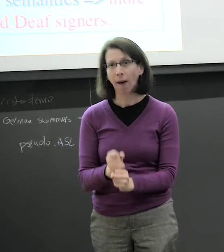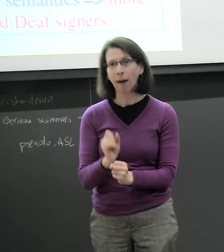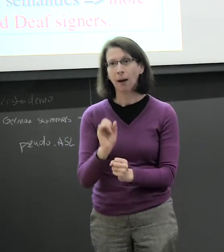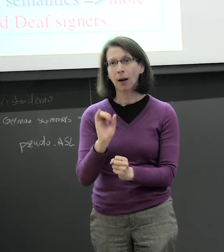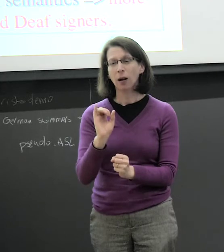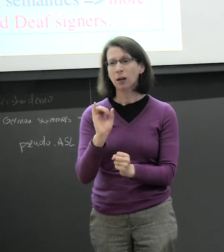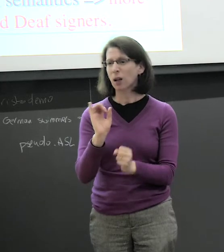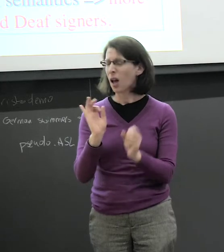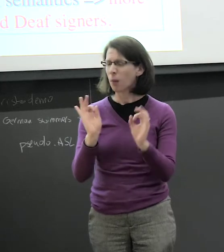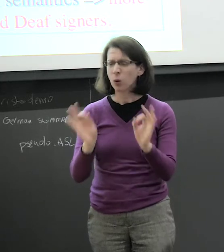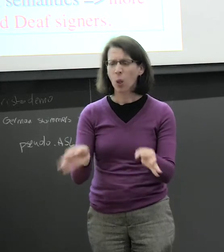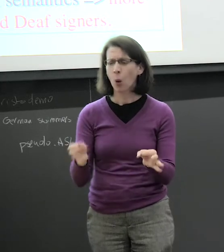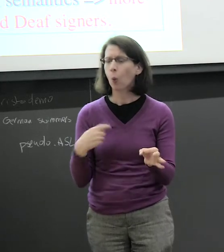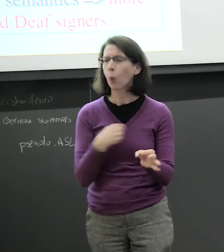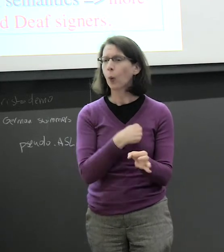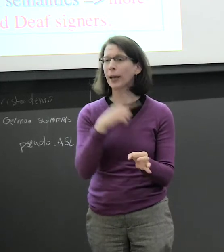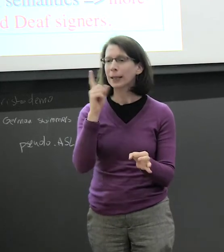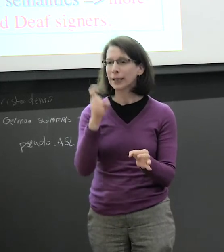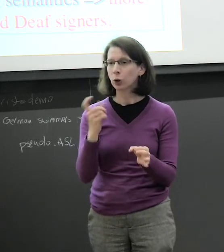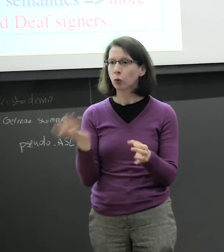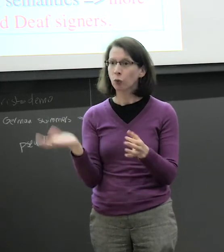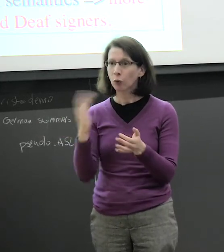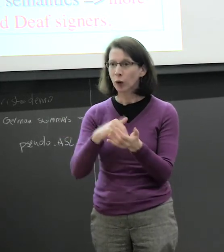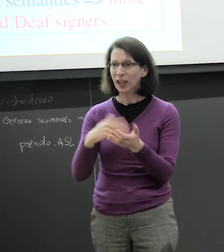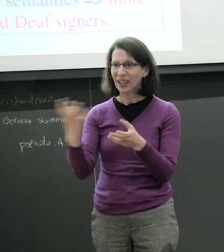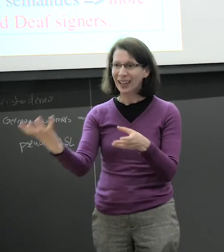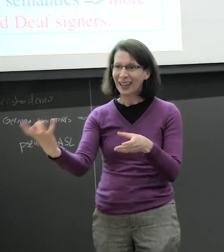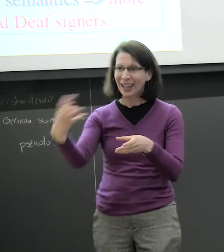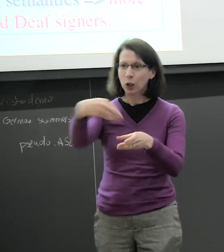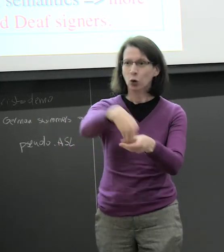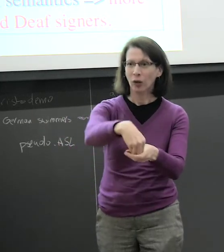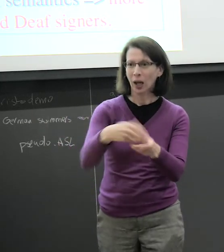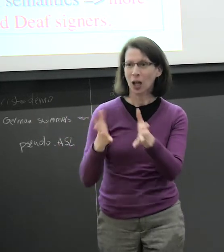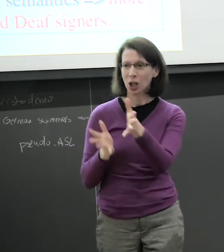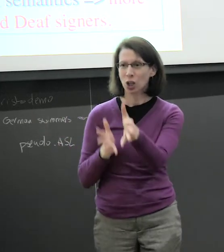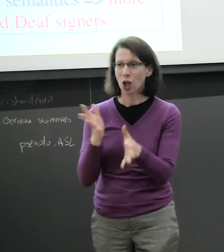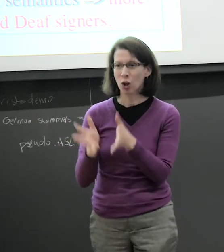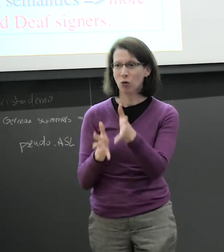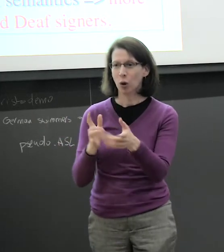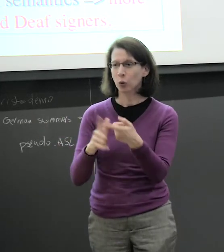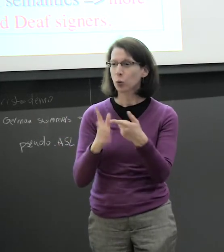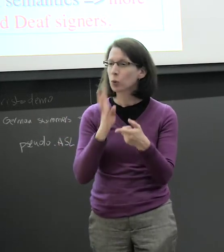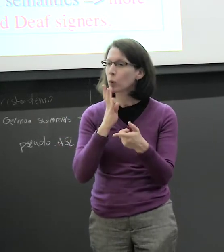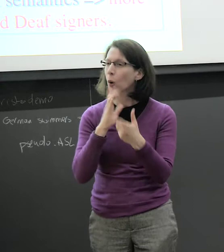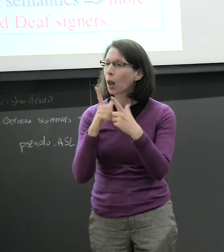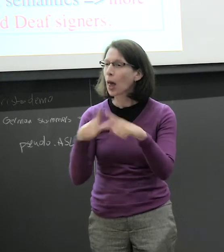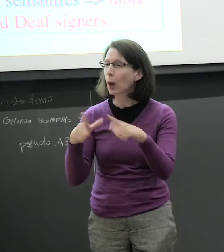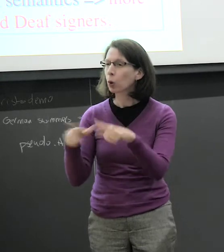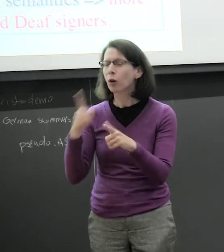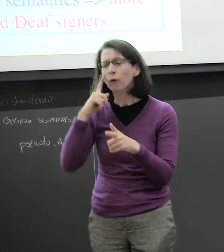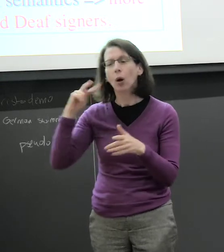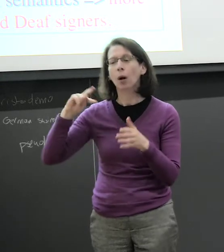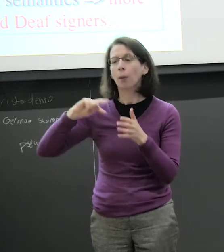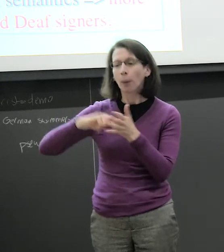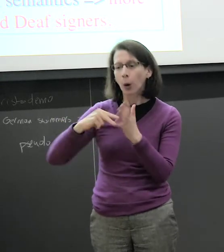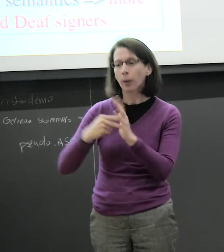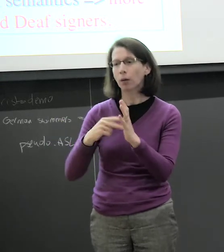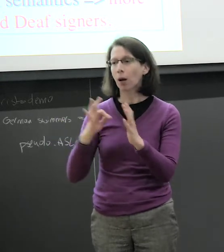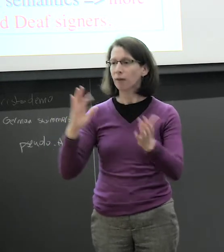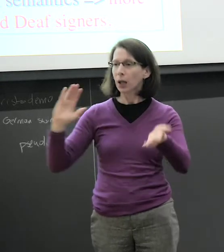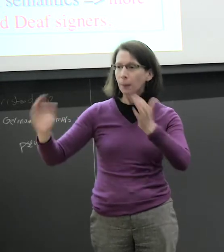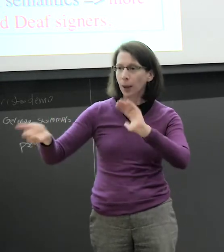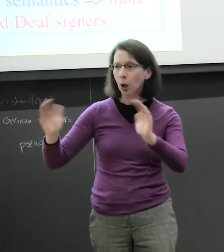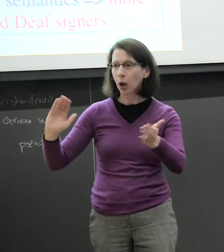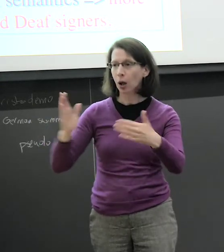that absolutely we need to reintegrate gestures into spoken language for purposes of